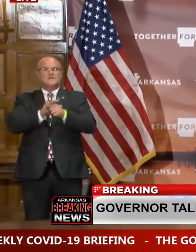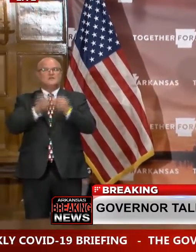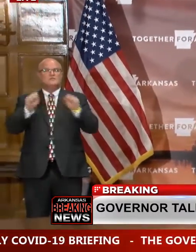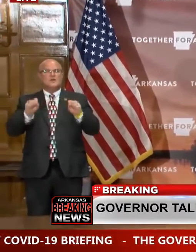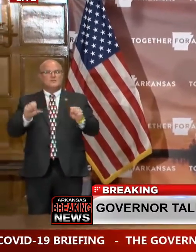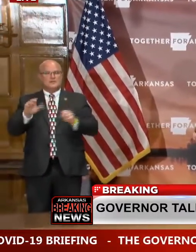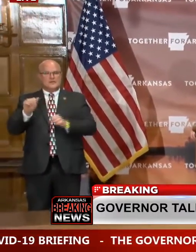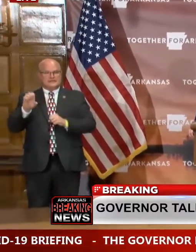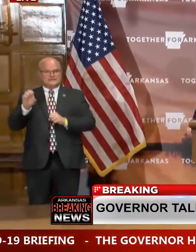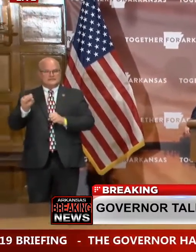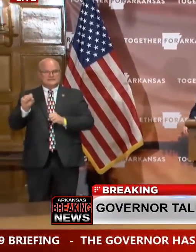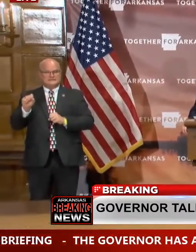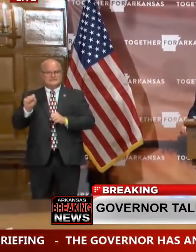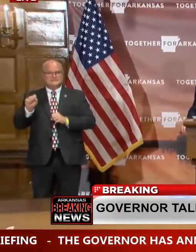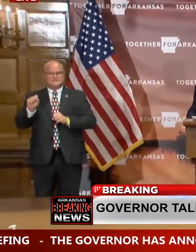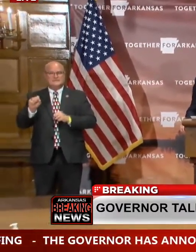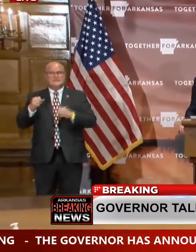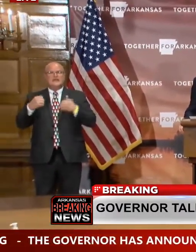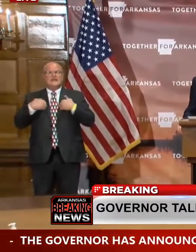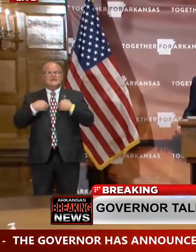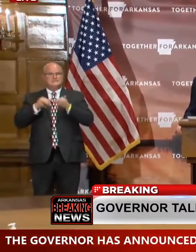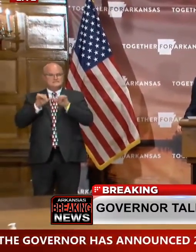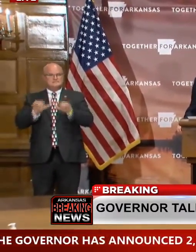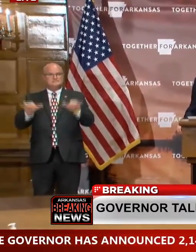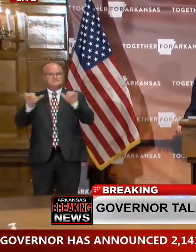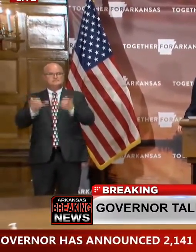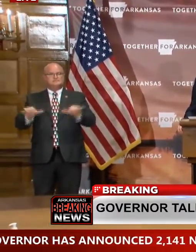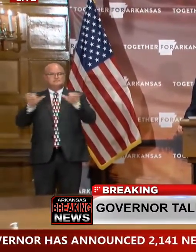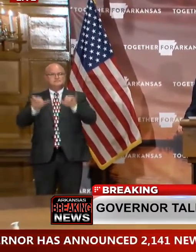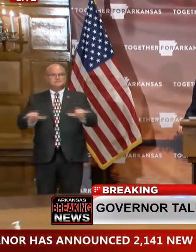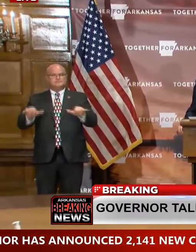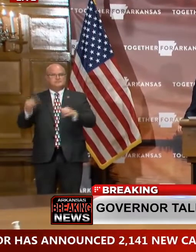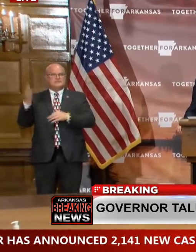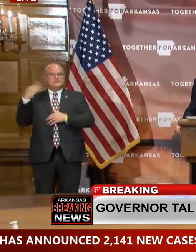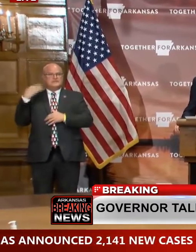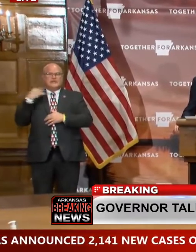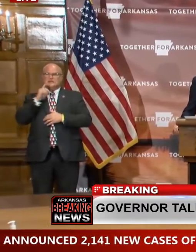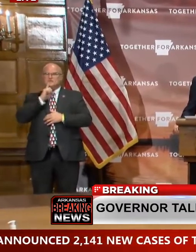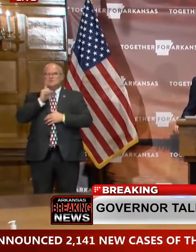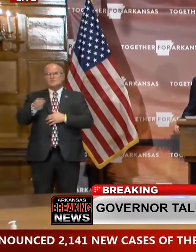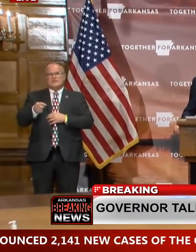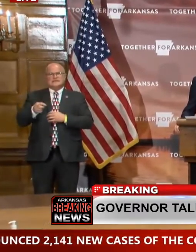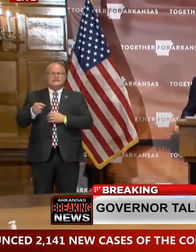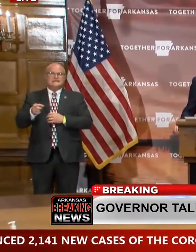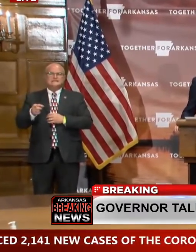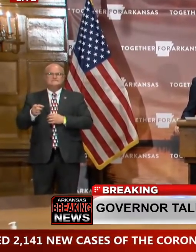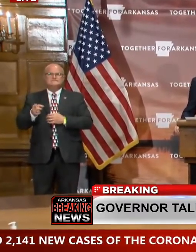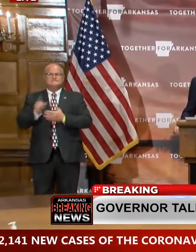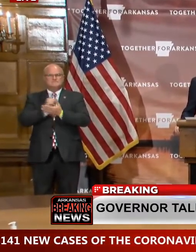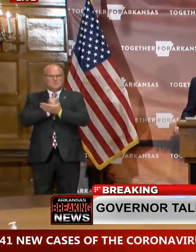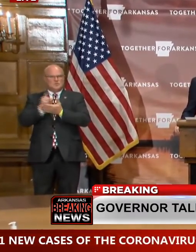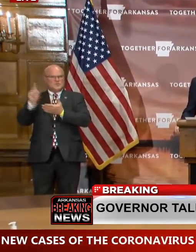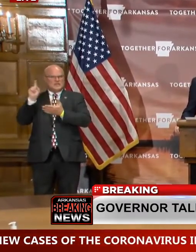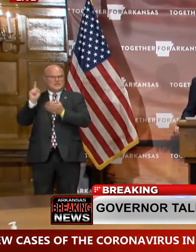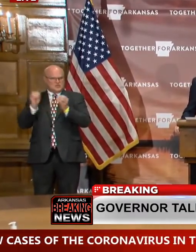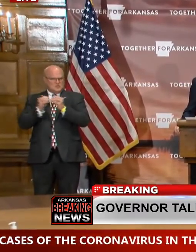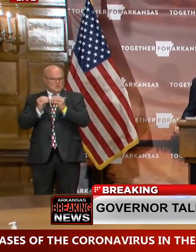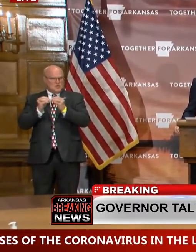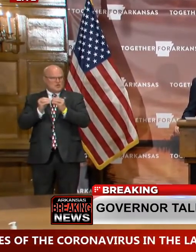probable cases has been steady over the last really week or